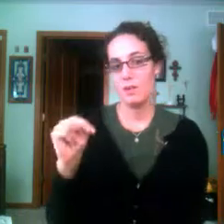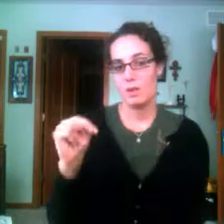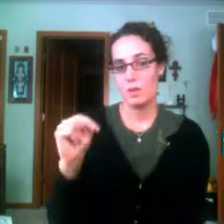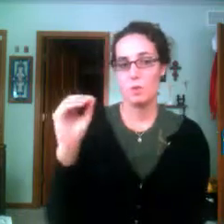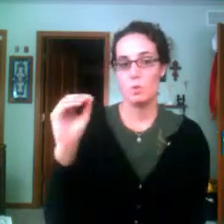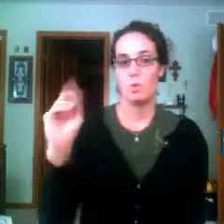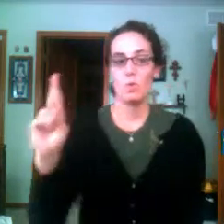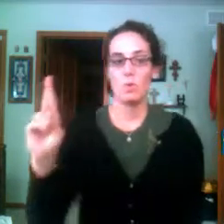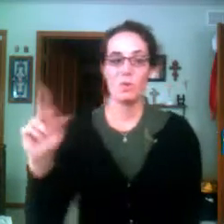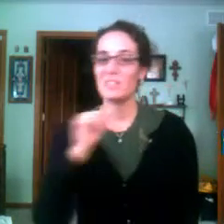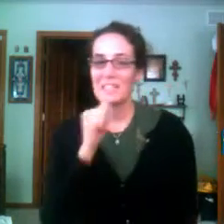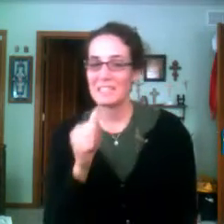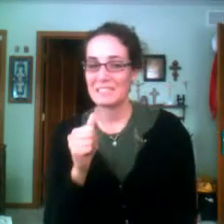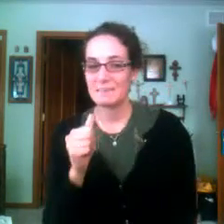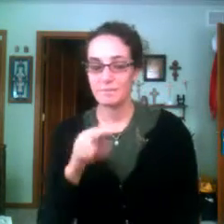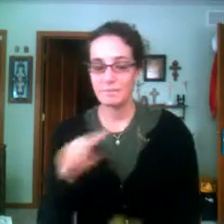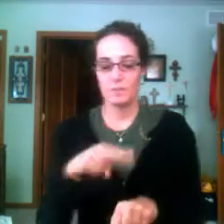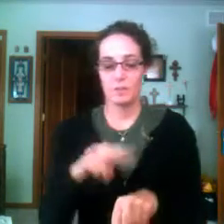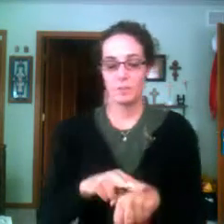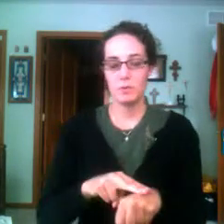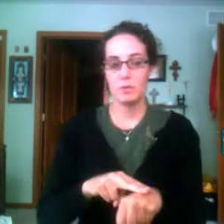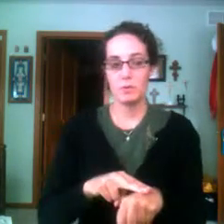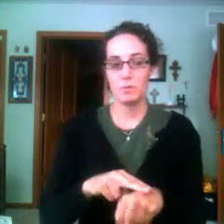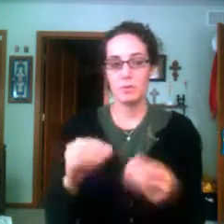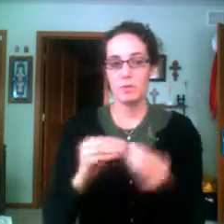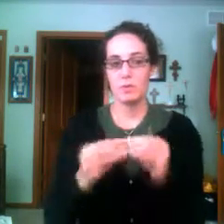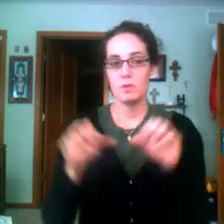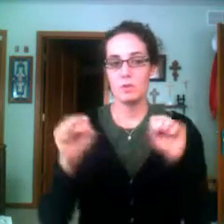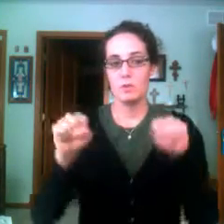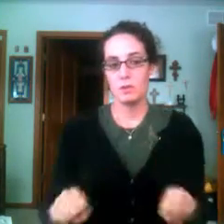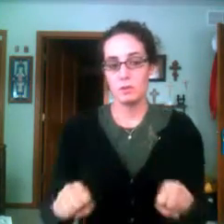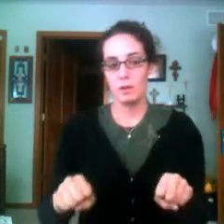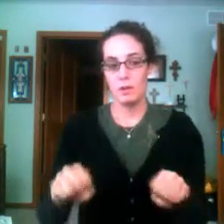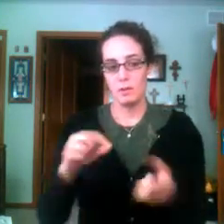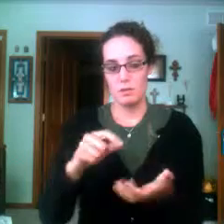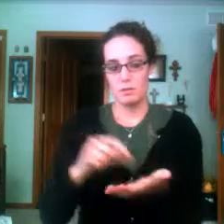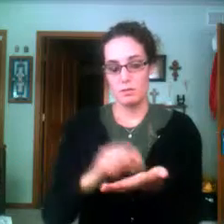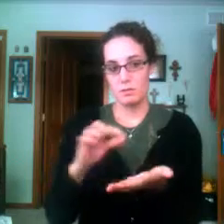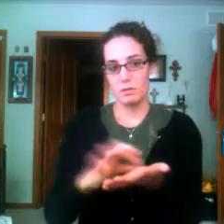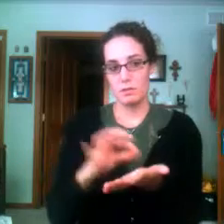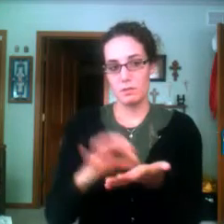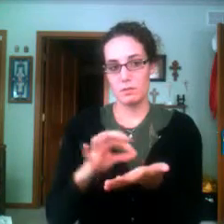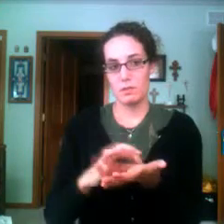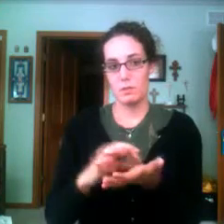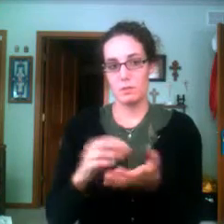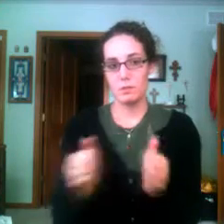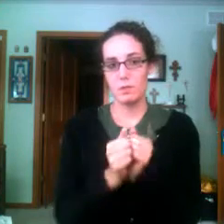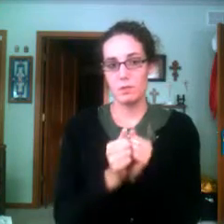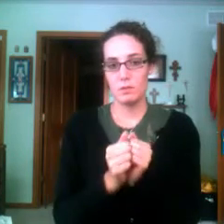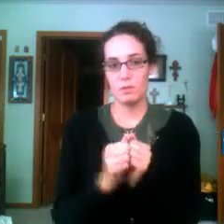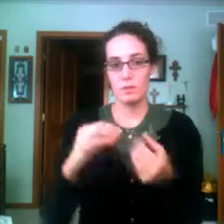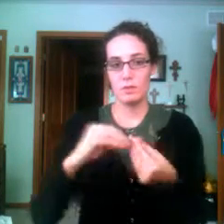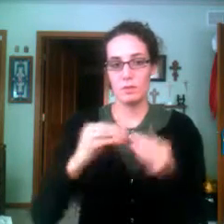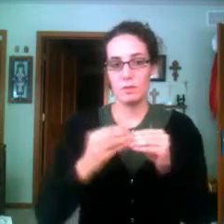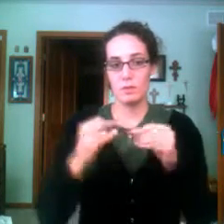Again, natural numbers are numbers you can count with. On the number line, here's an example of how I can represent